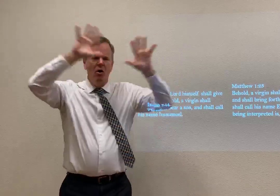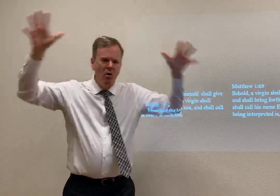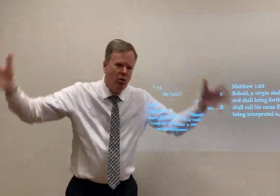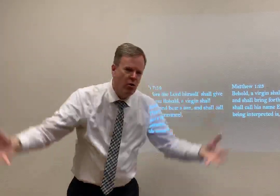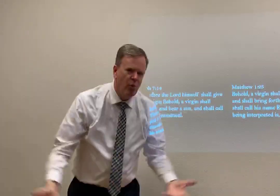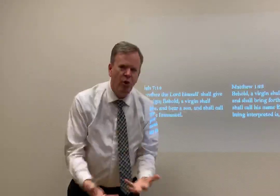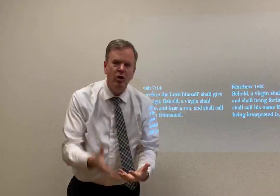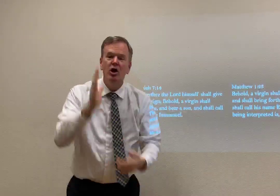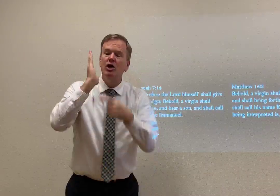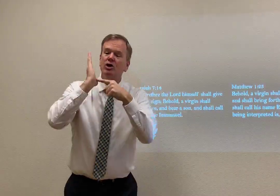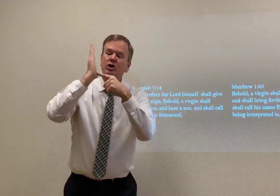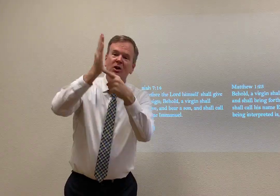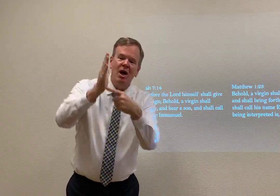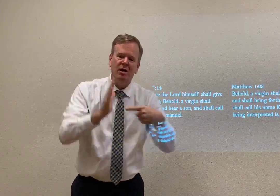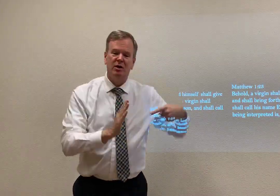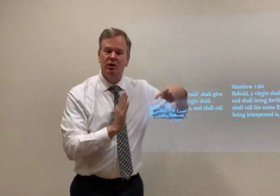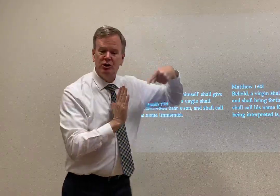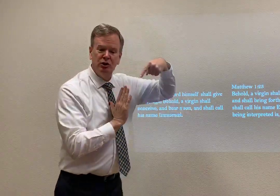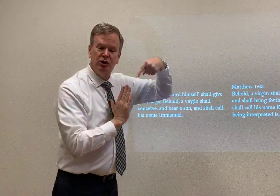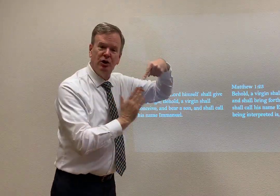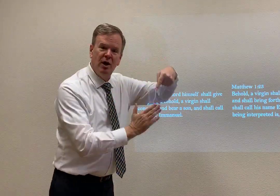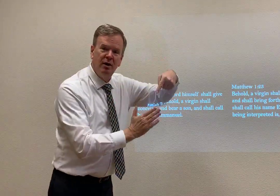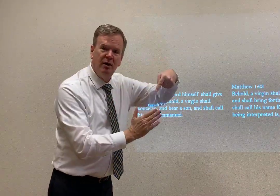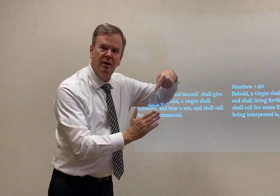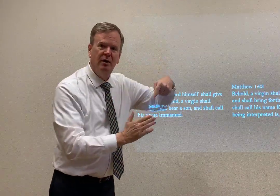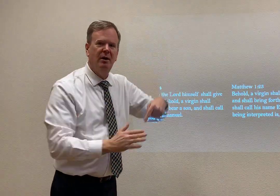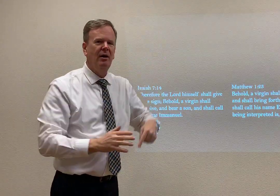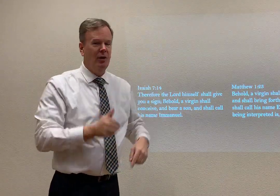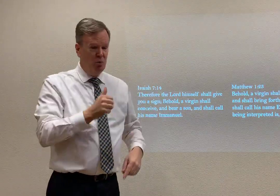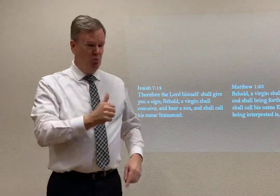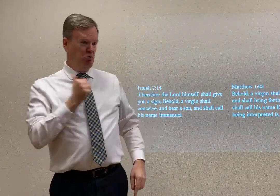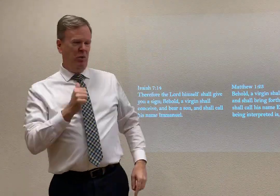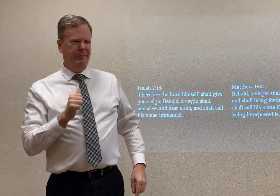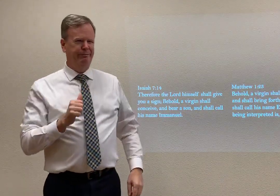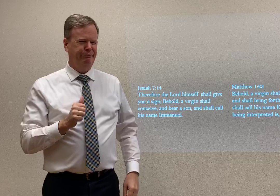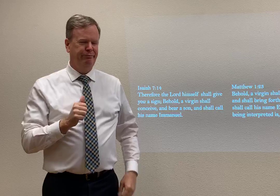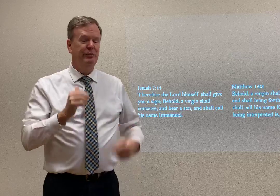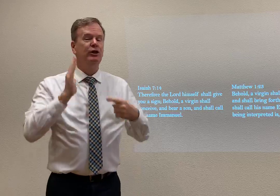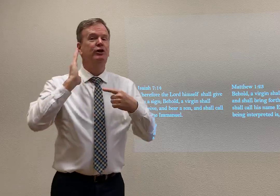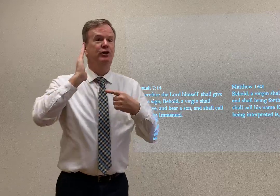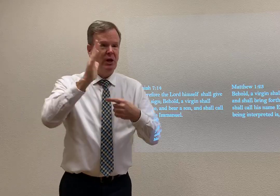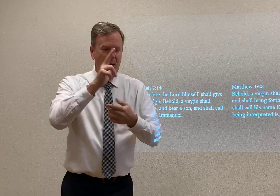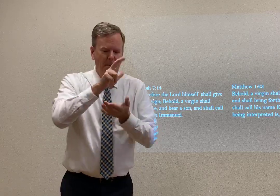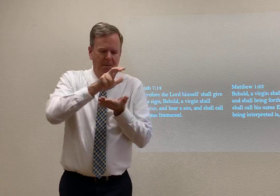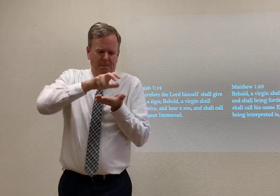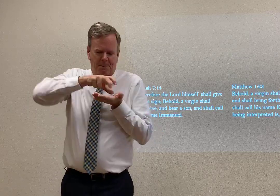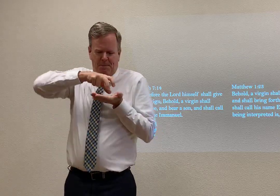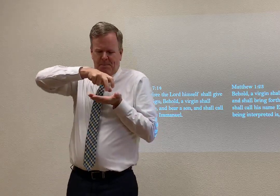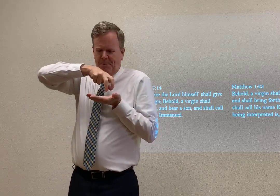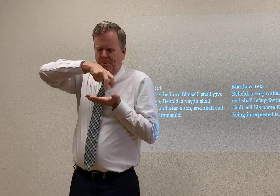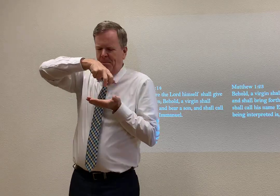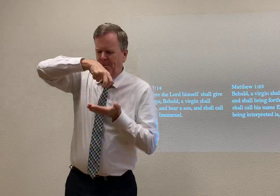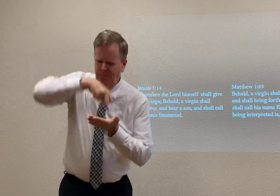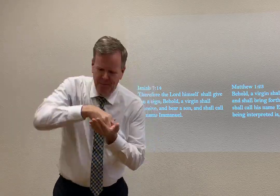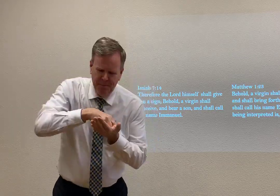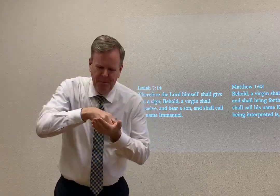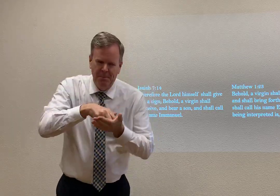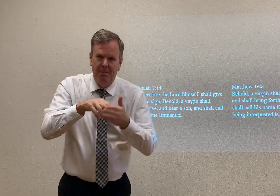Everybody in the whole world shall, as the Bible says, shall. You can refuse all you want, but it's going to happen anyways. Every knee